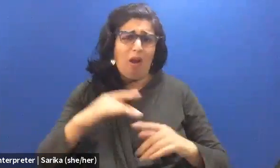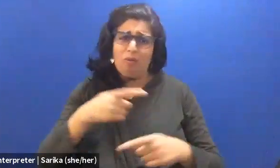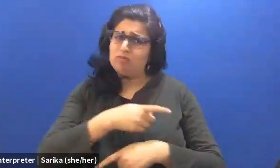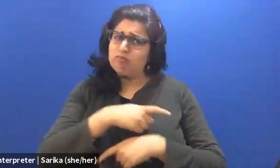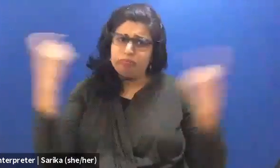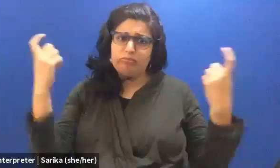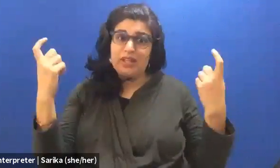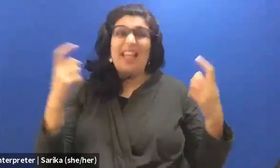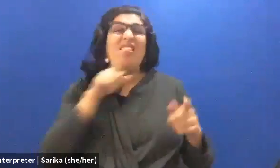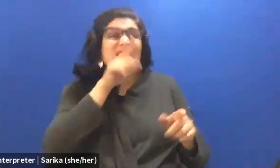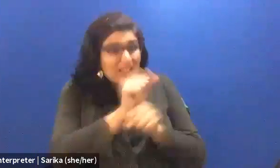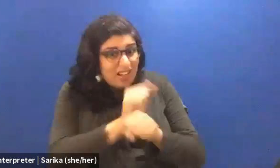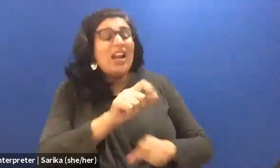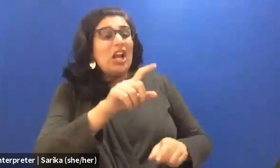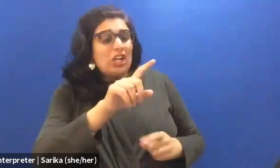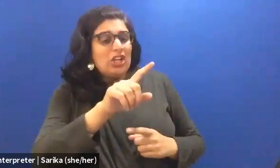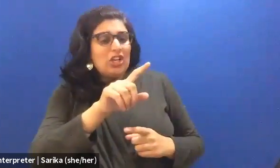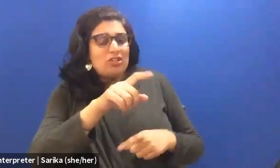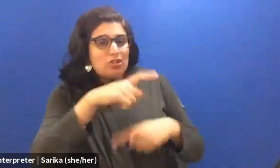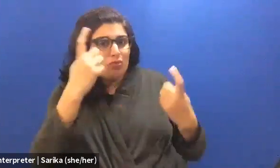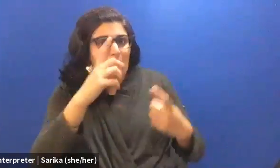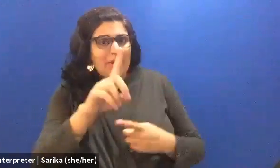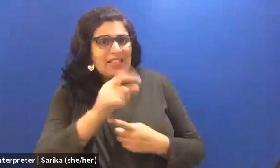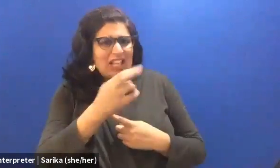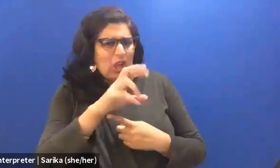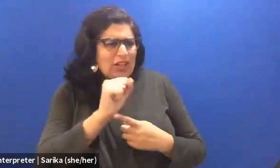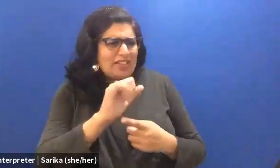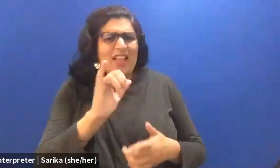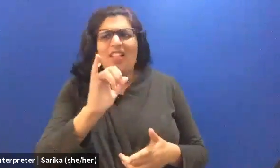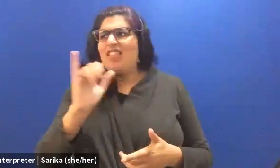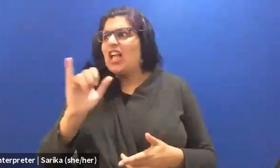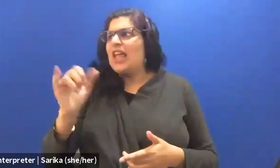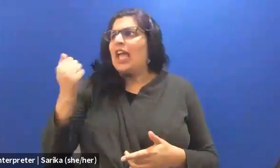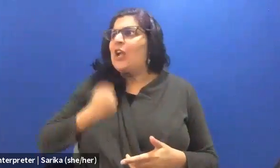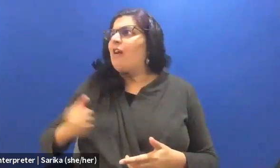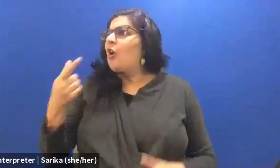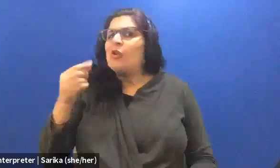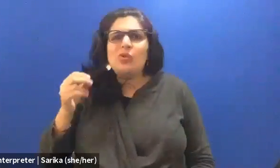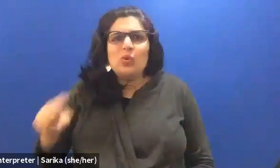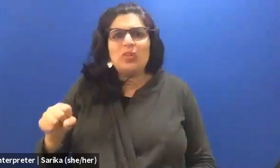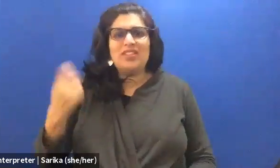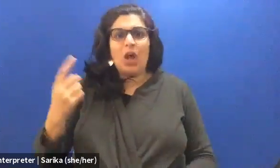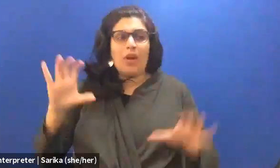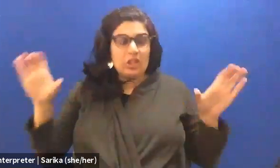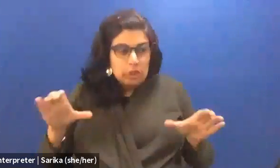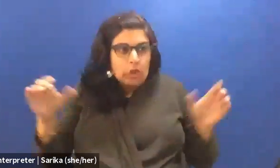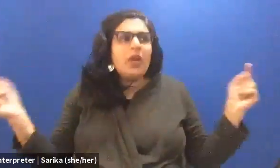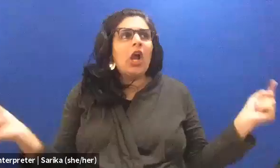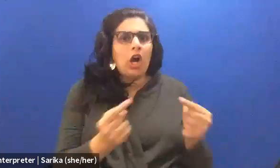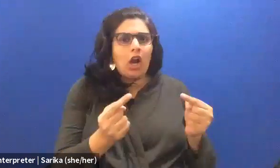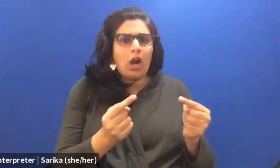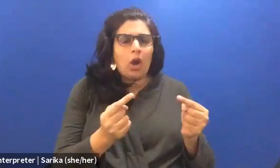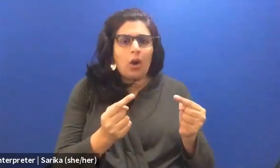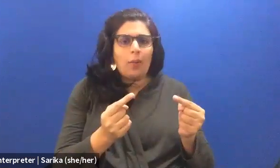dealers. There's like goons, man. Like someone's doing harm, and it's not